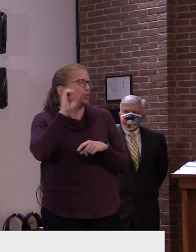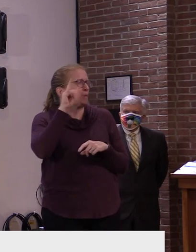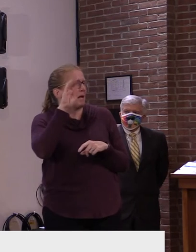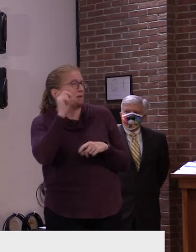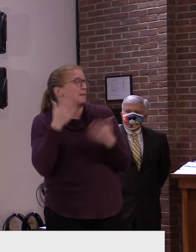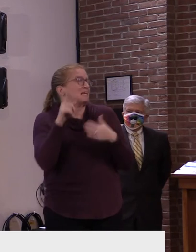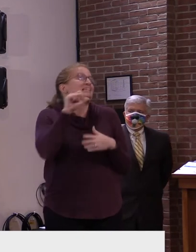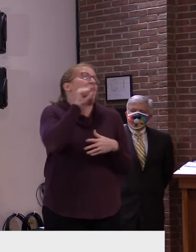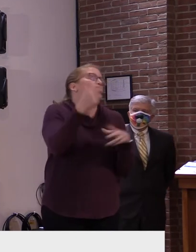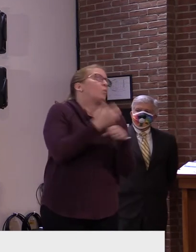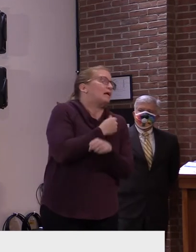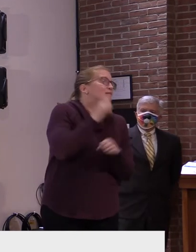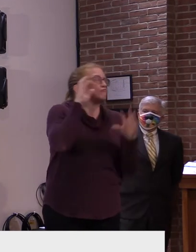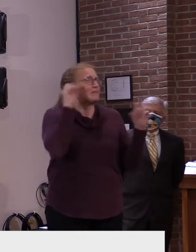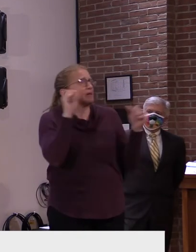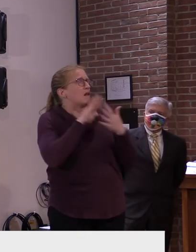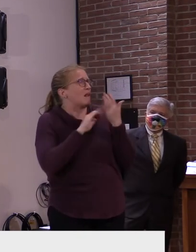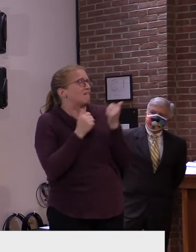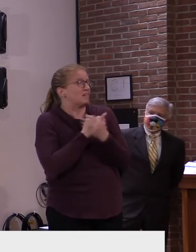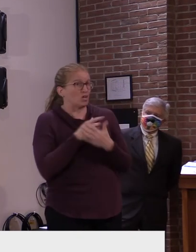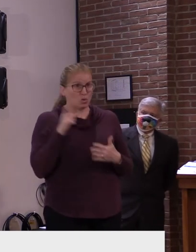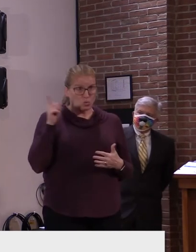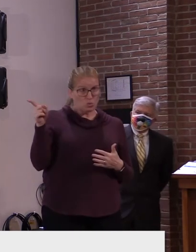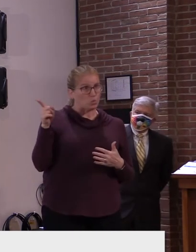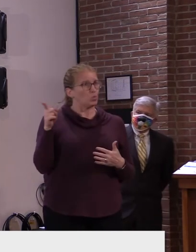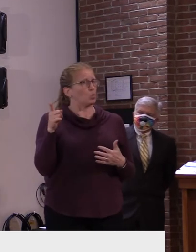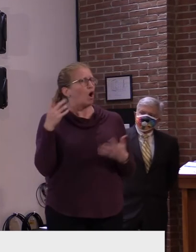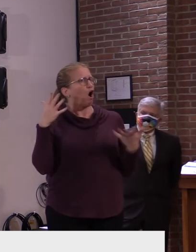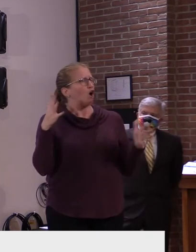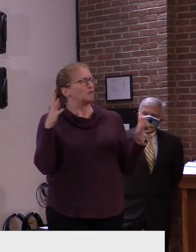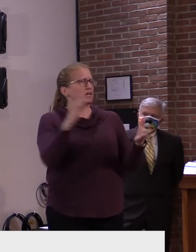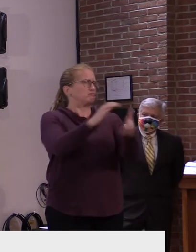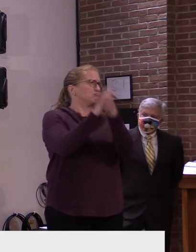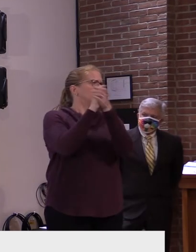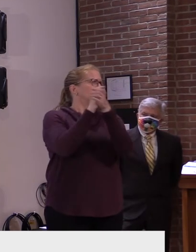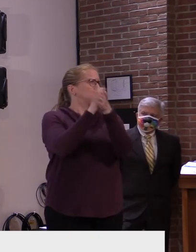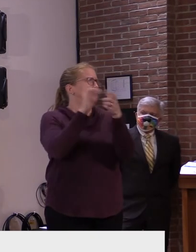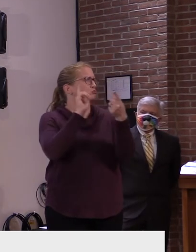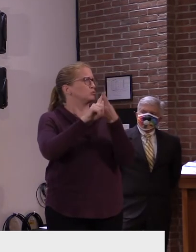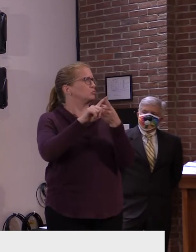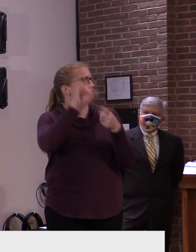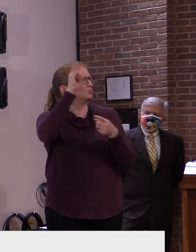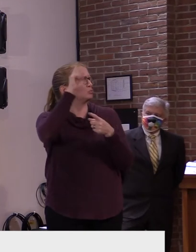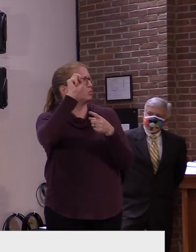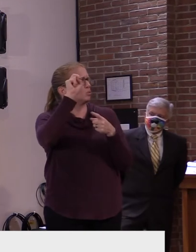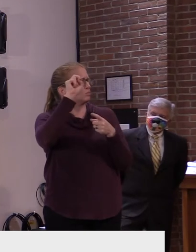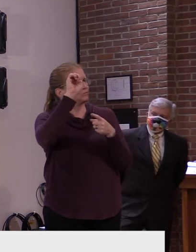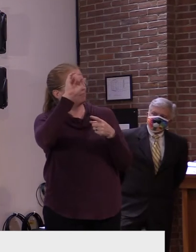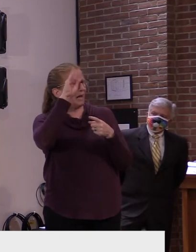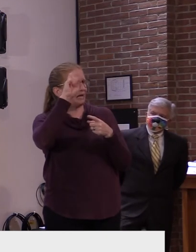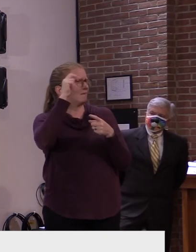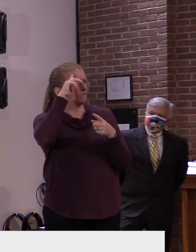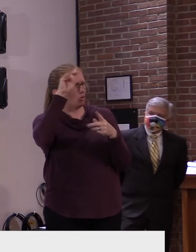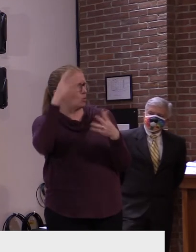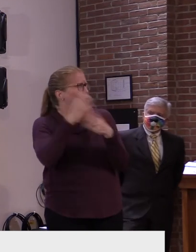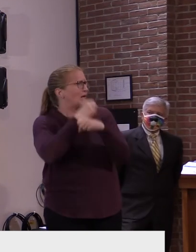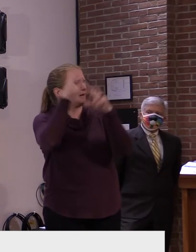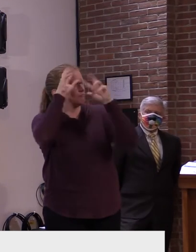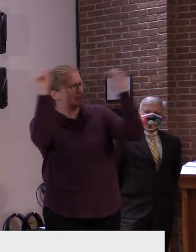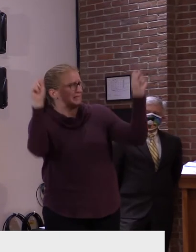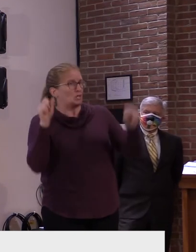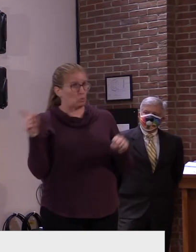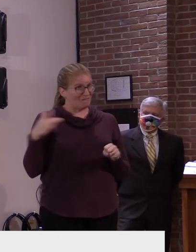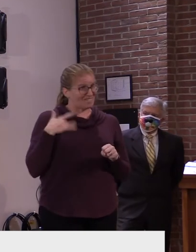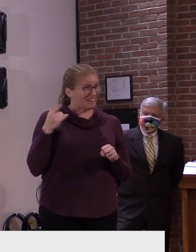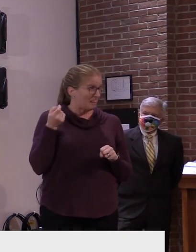so i think even the senator from a republican senator from pennsylvania has uh faith in